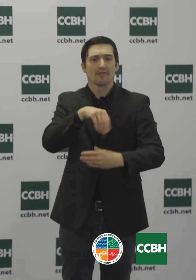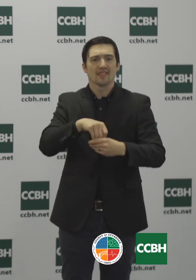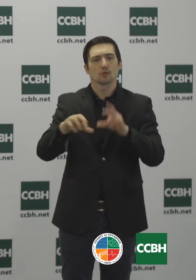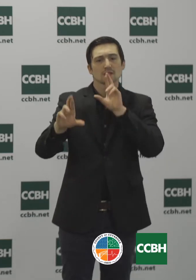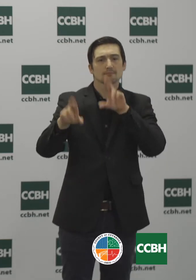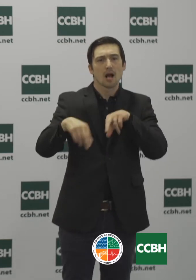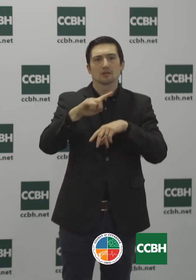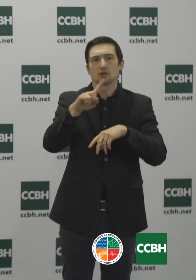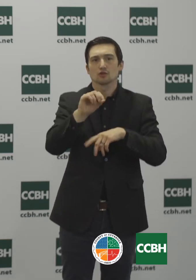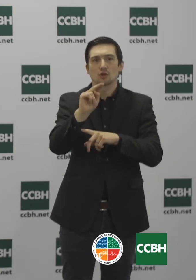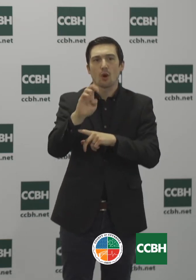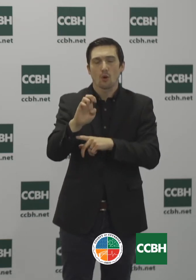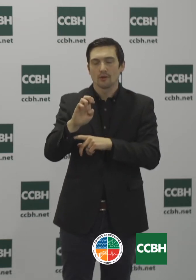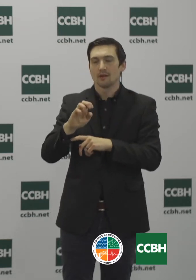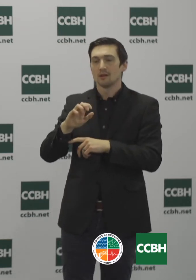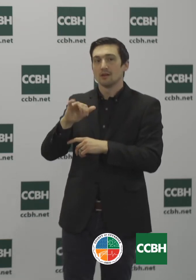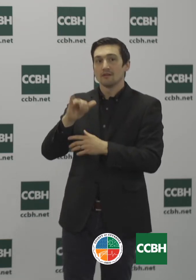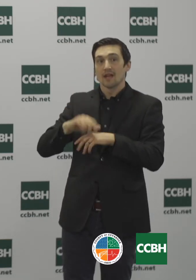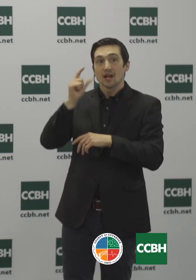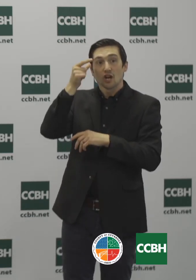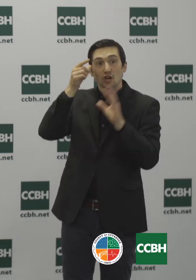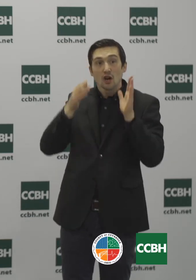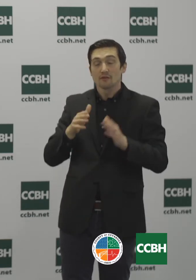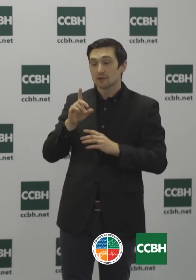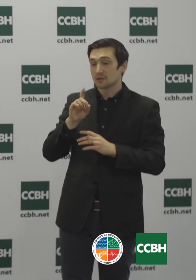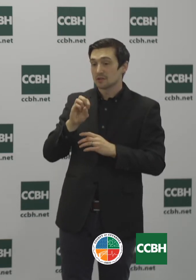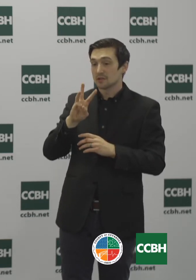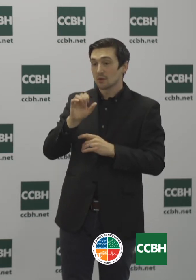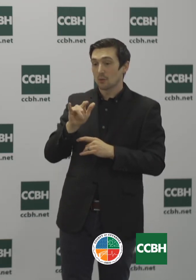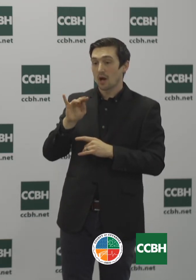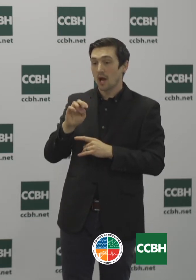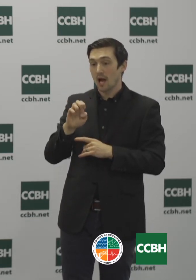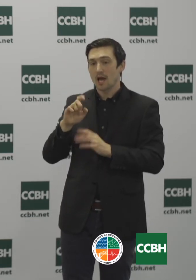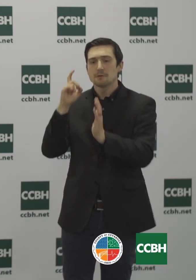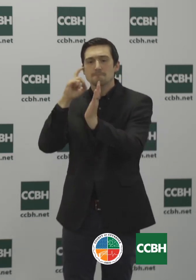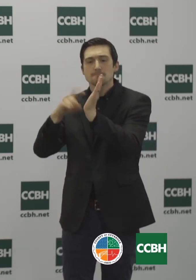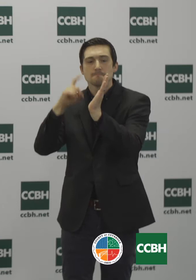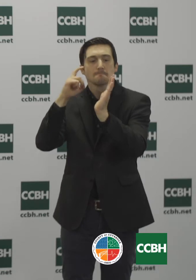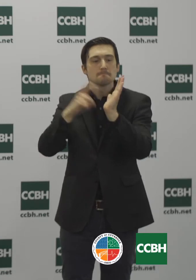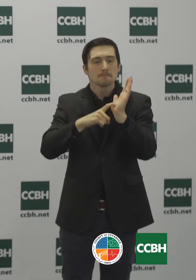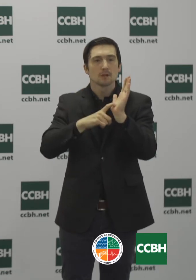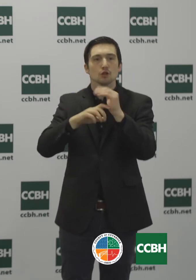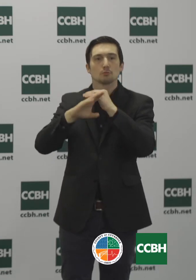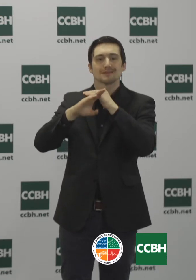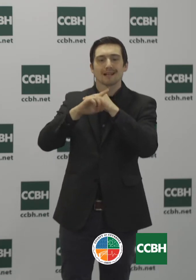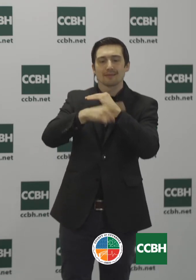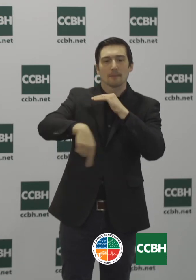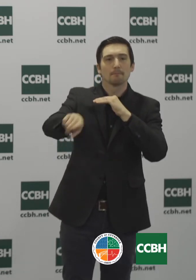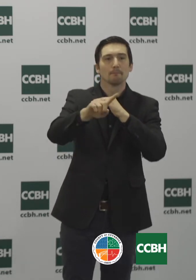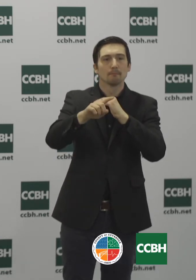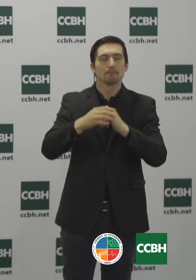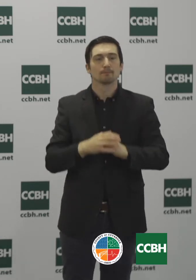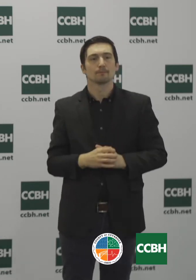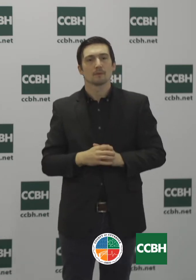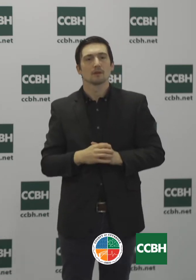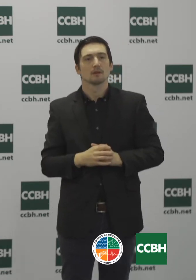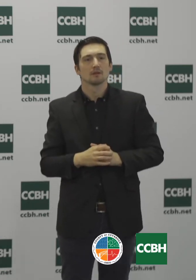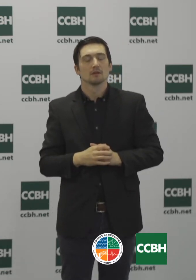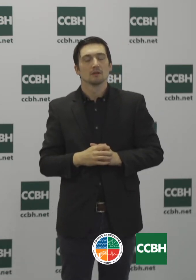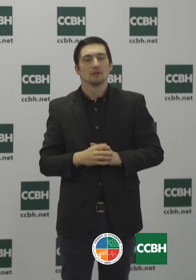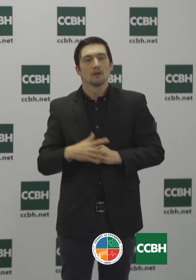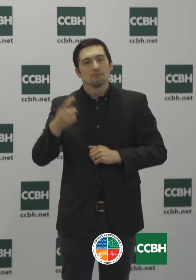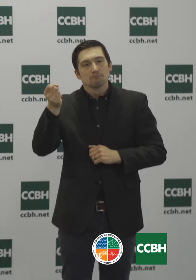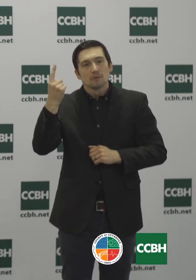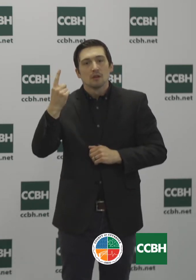were established by Governor DeWine to support the vulnerable populations in these institutions. The idea here is that if you